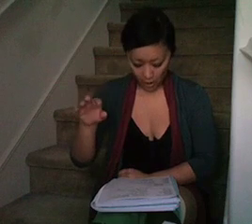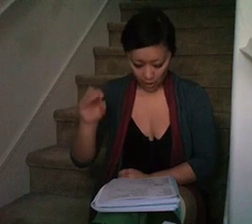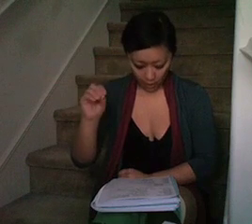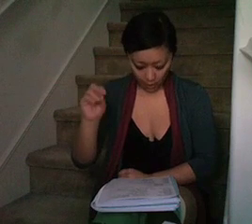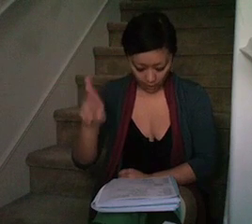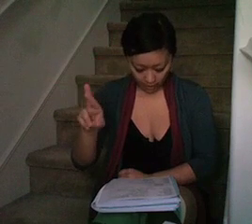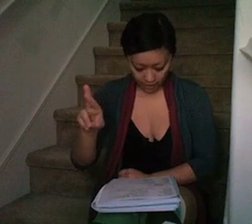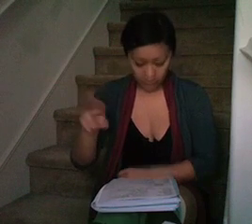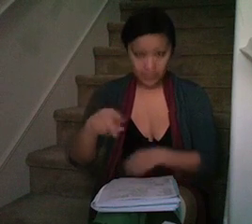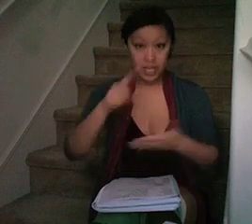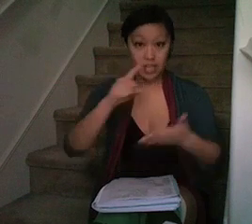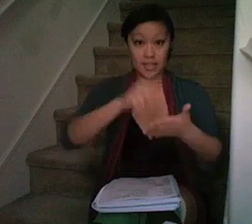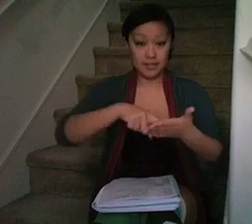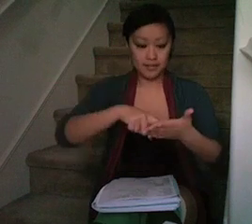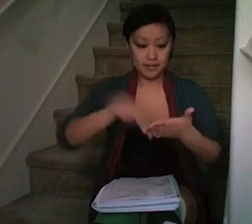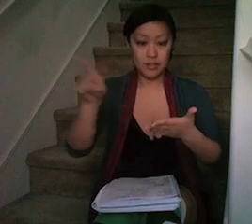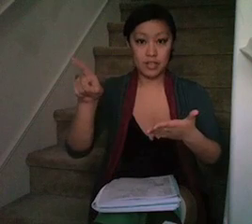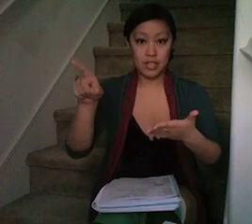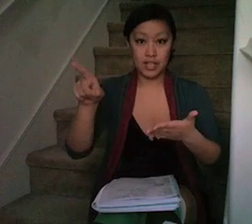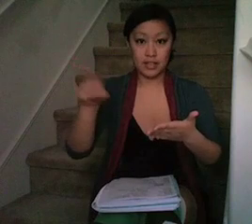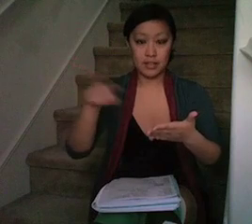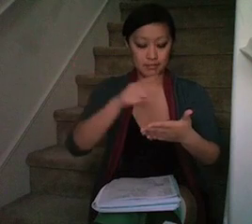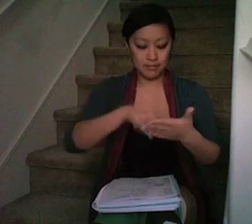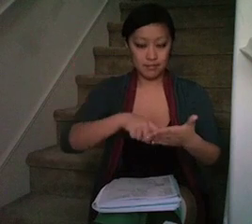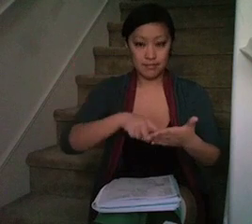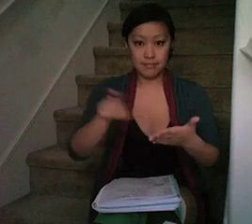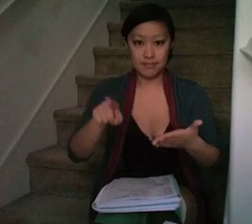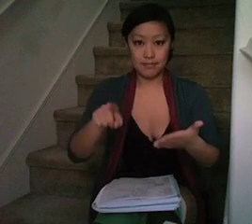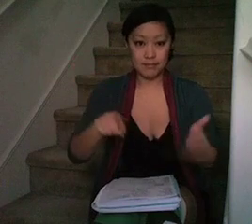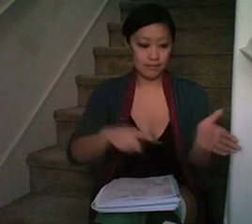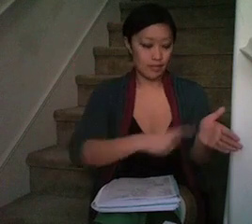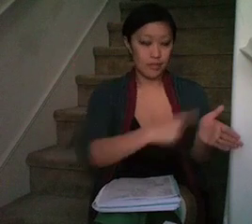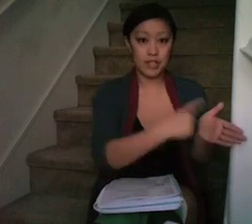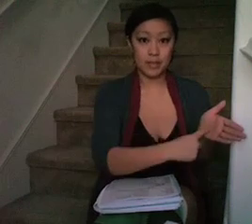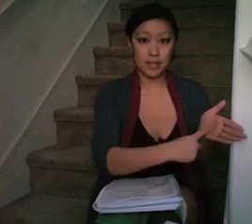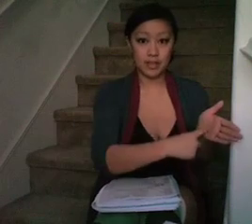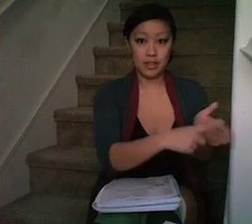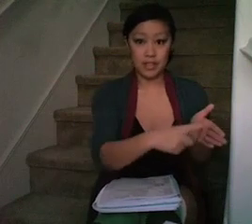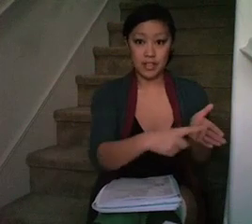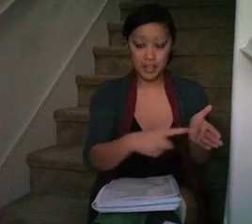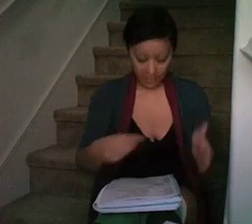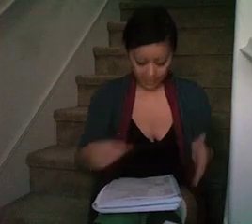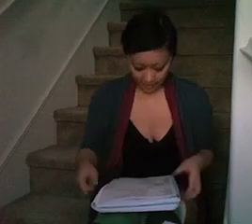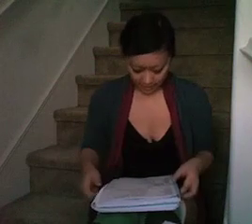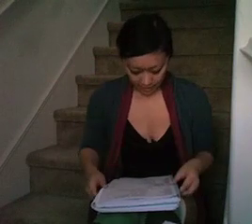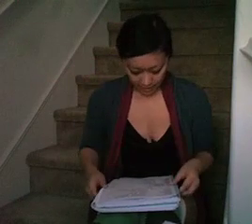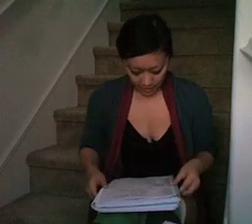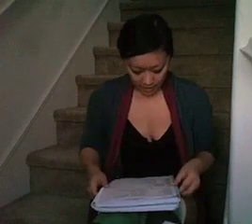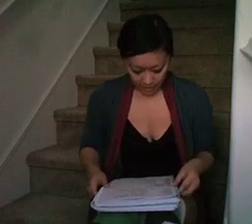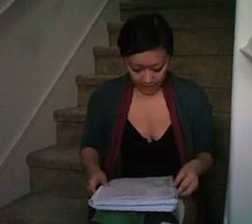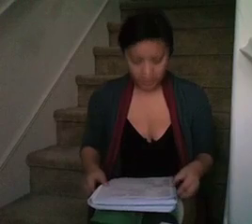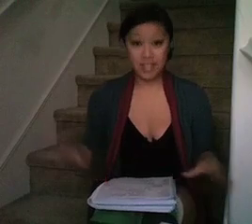or you could check, check, do check mark on your hand. Chemistry,